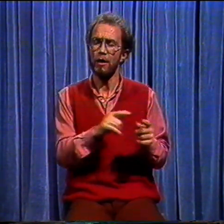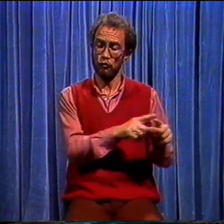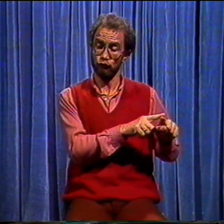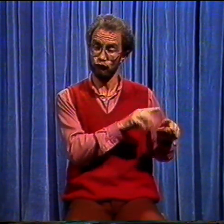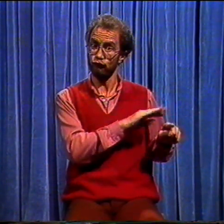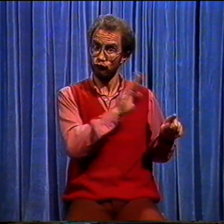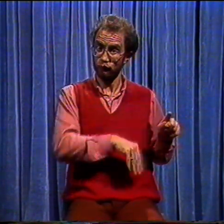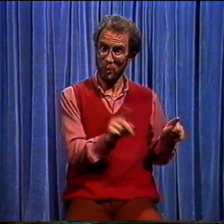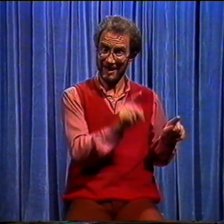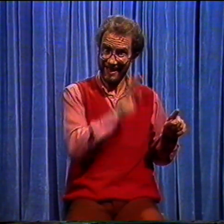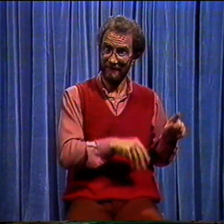But in the rest of this tape,